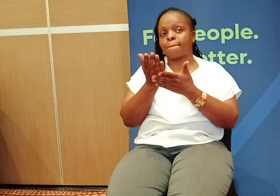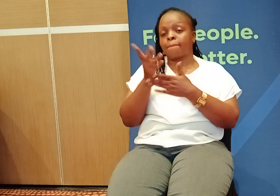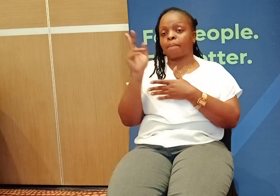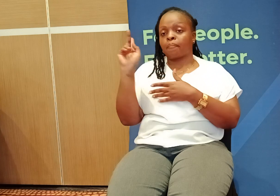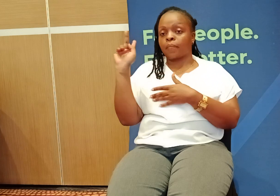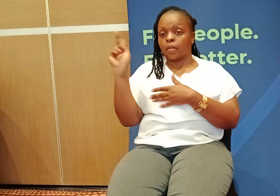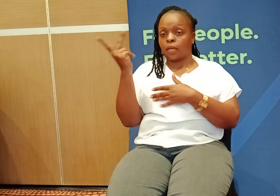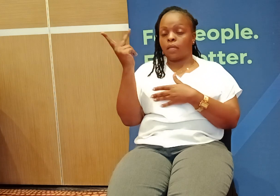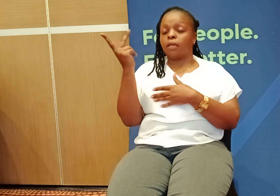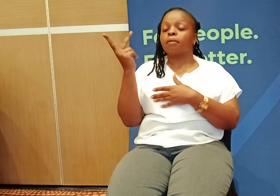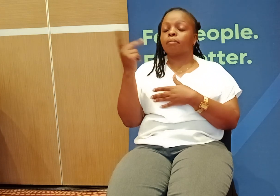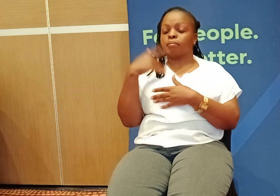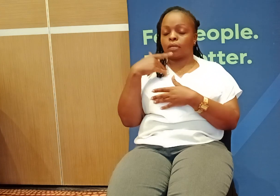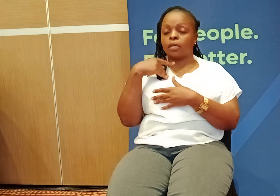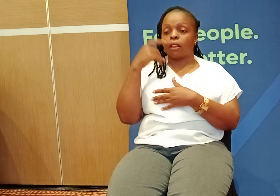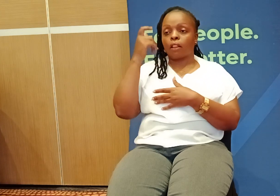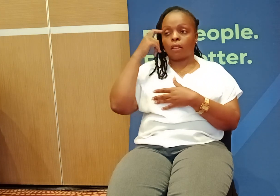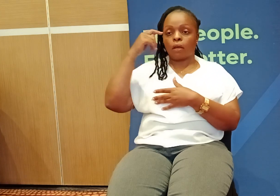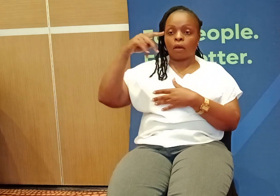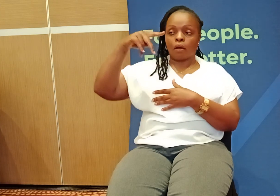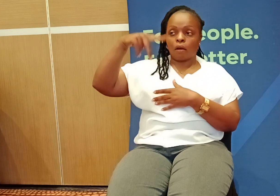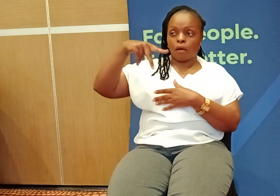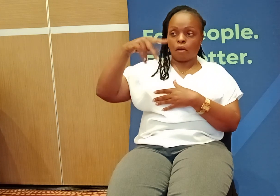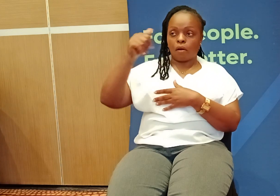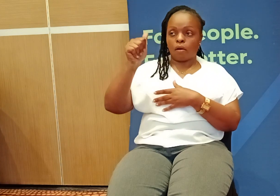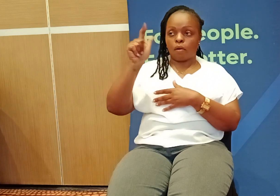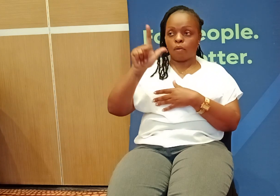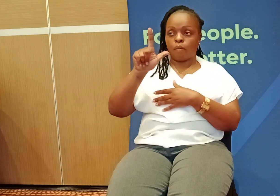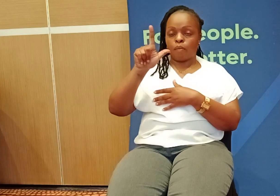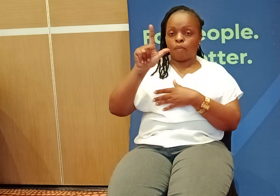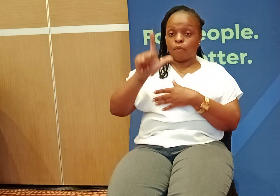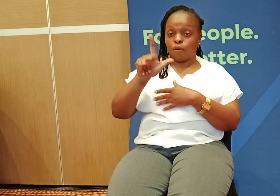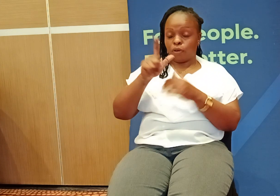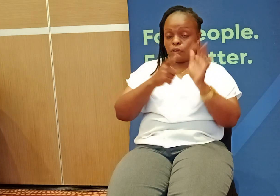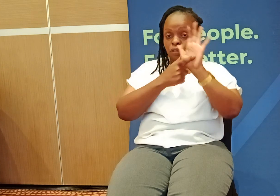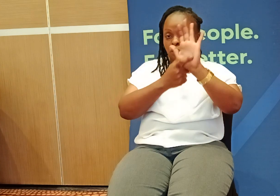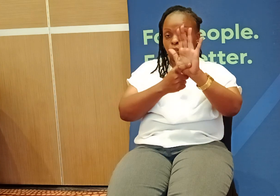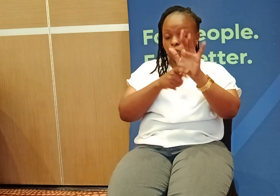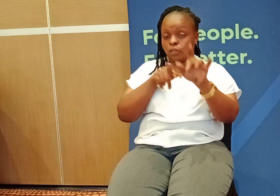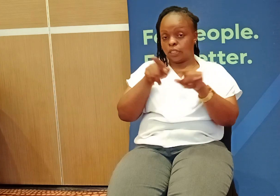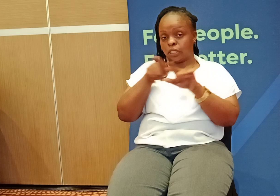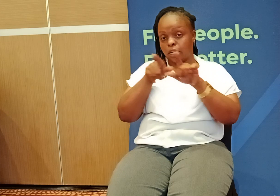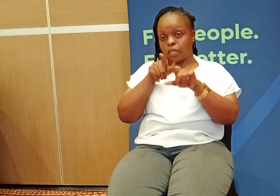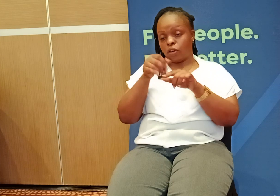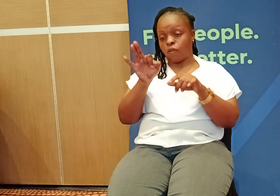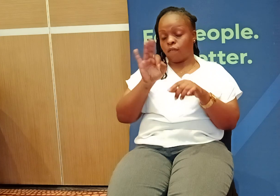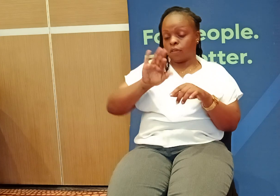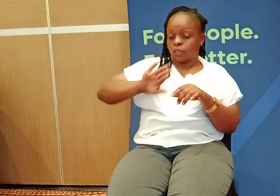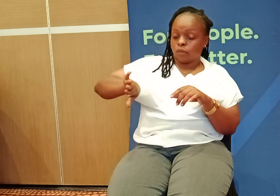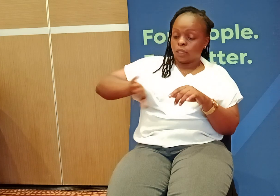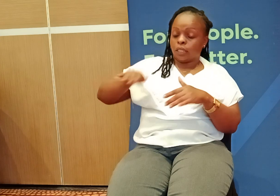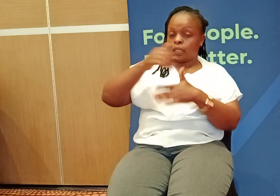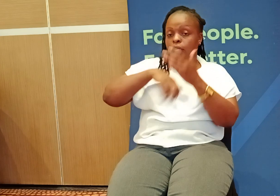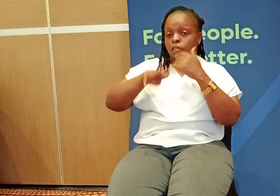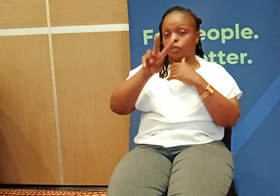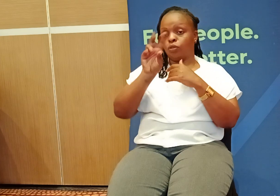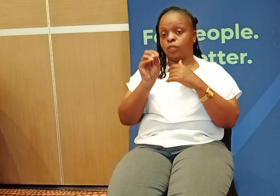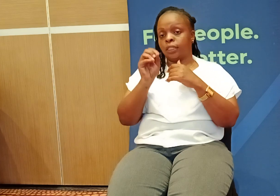And I think Paul had shown the journey of the subsidiaries from 2019. They were contributing only